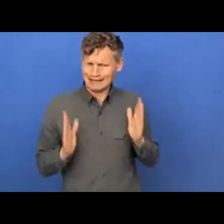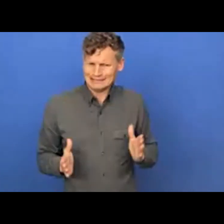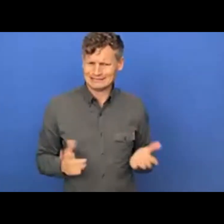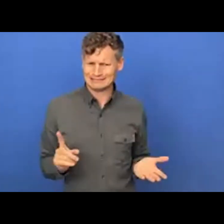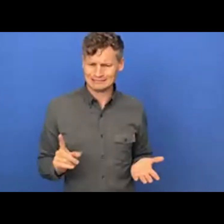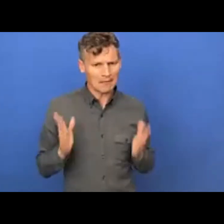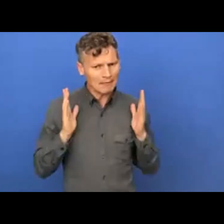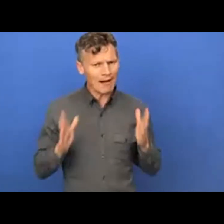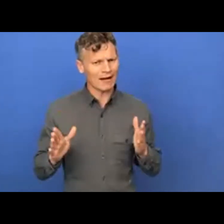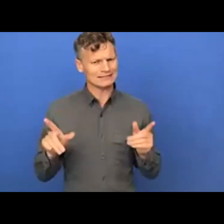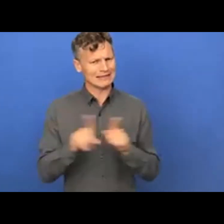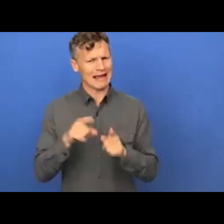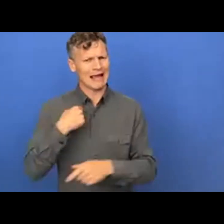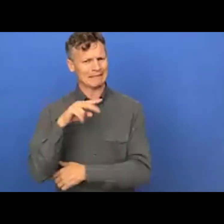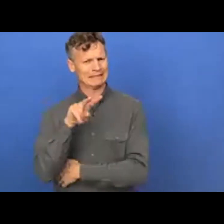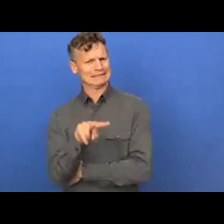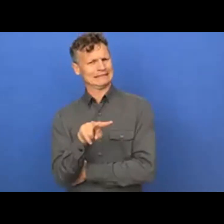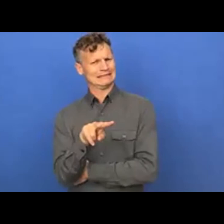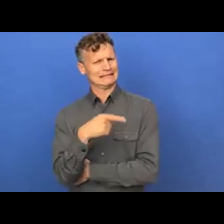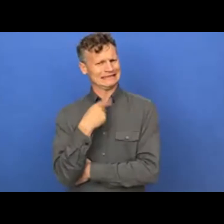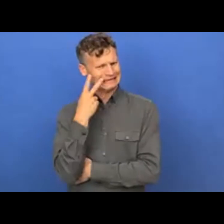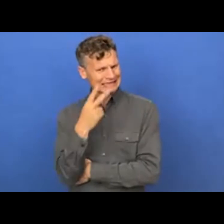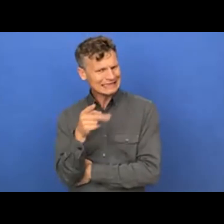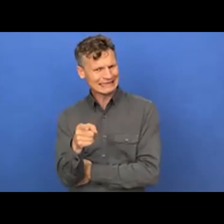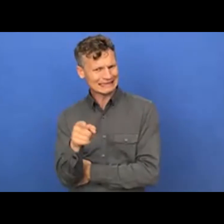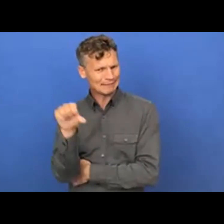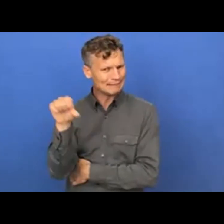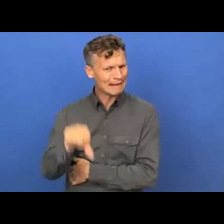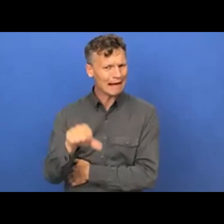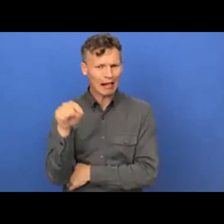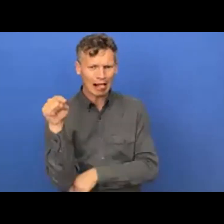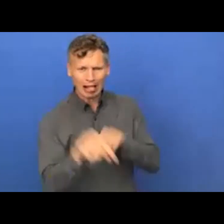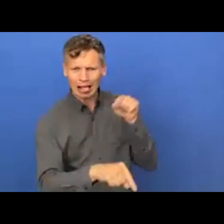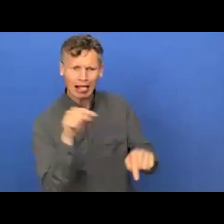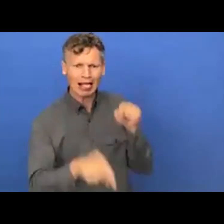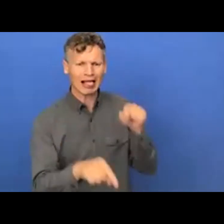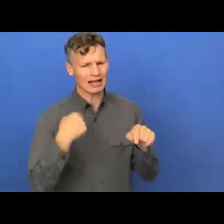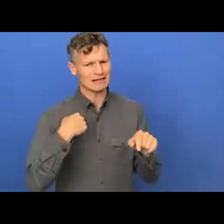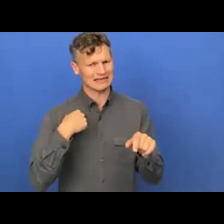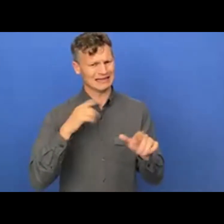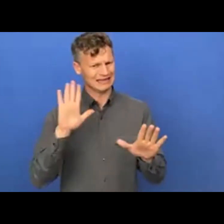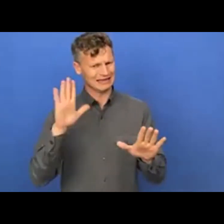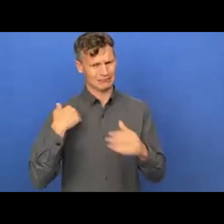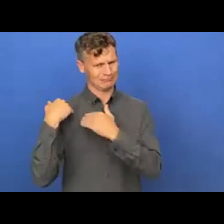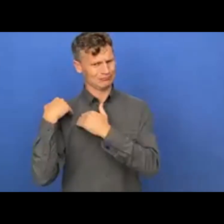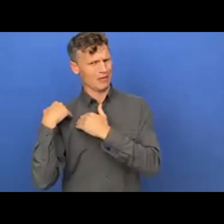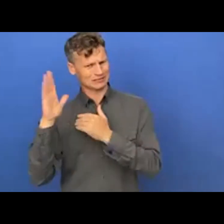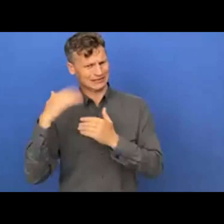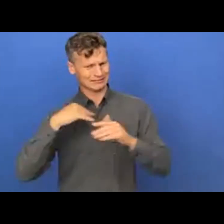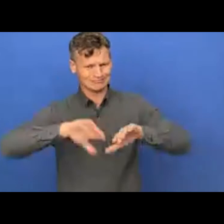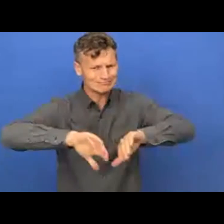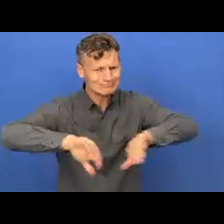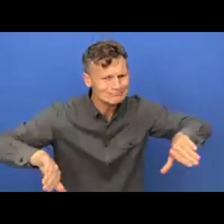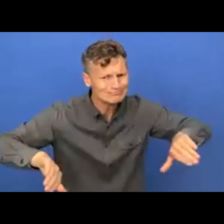to prevent and eradicate different forms of bullying, then there will be less bullying in that school. So the leadership role the teachers play here is